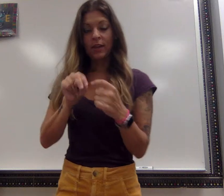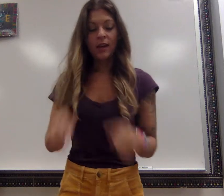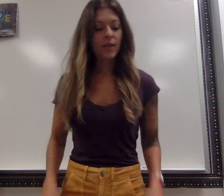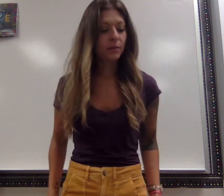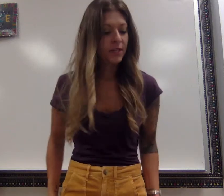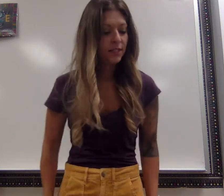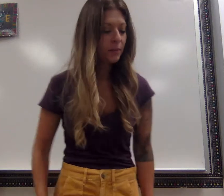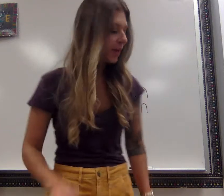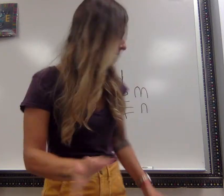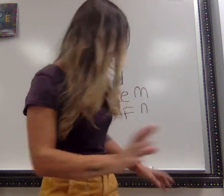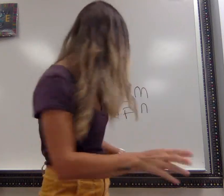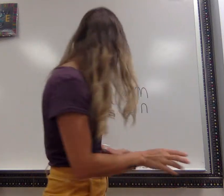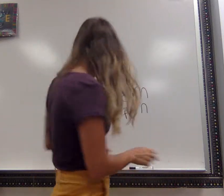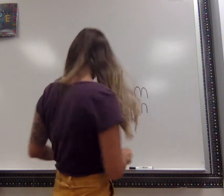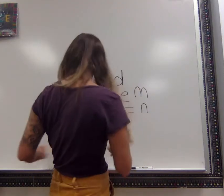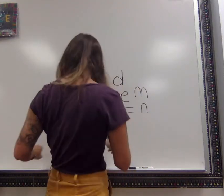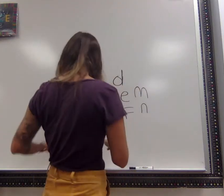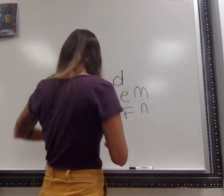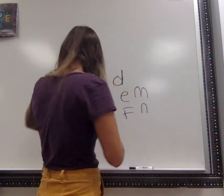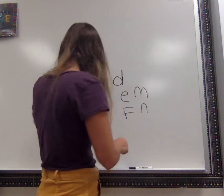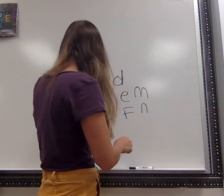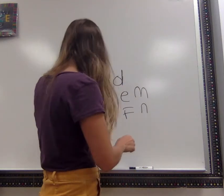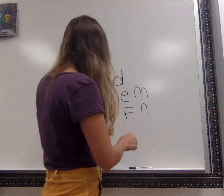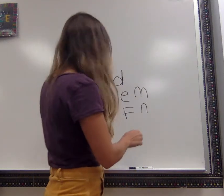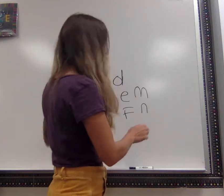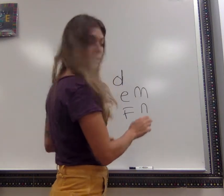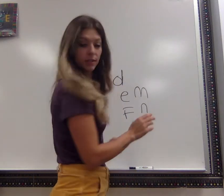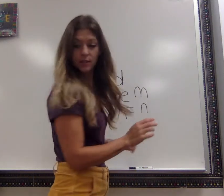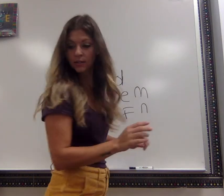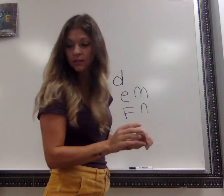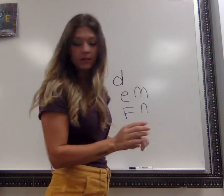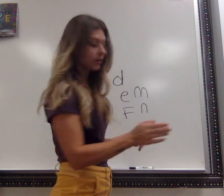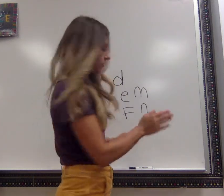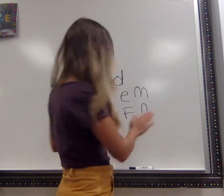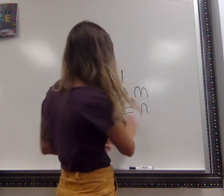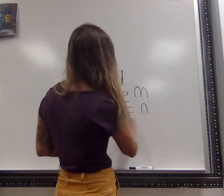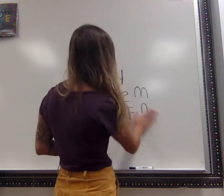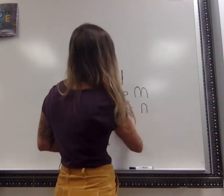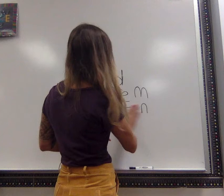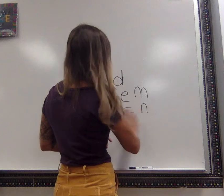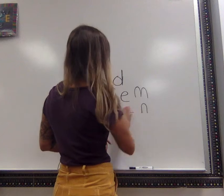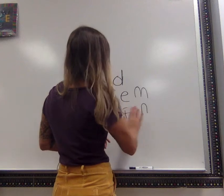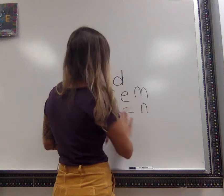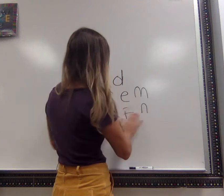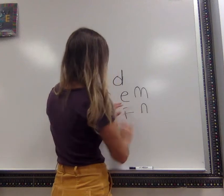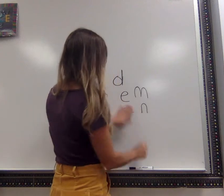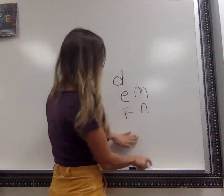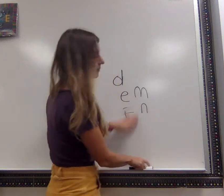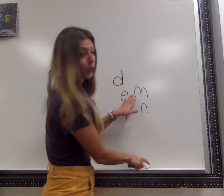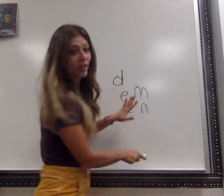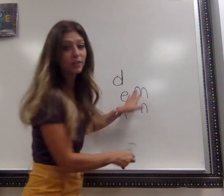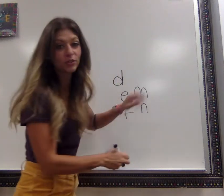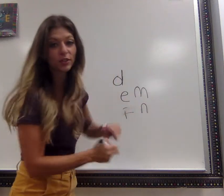And then I'm gonna skip ahead to T really fast. I don't have any eraser. Okay, just ignore